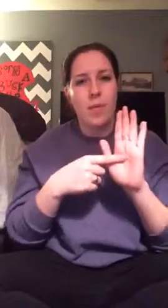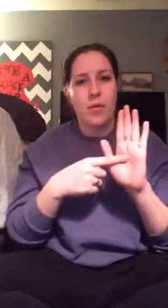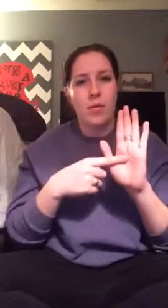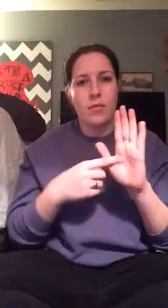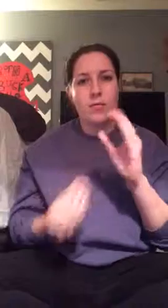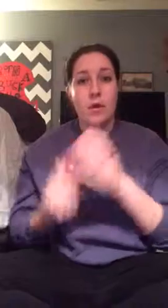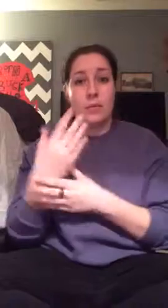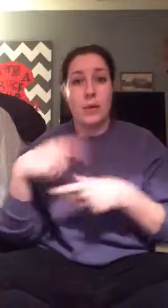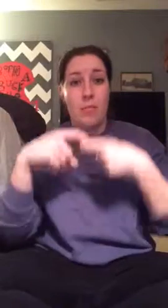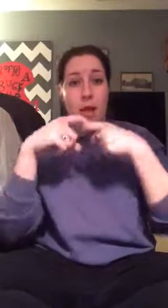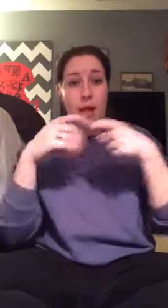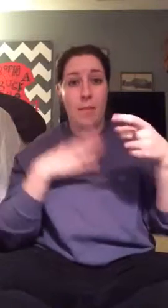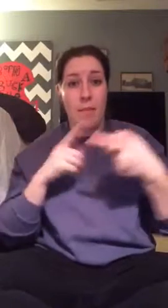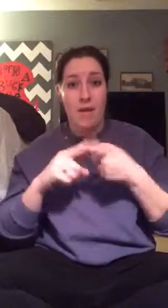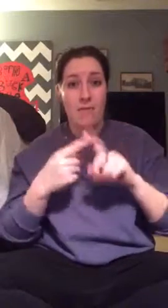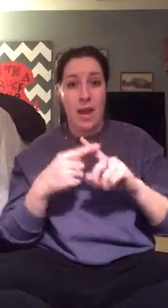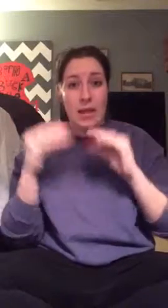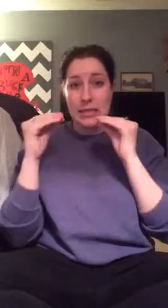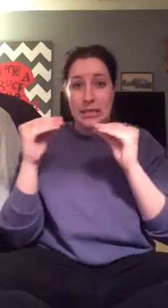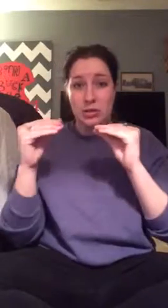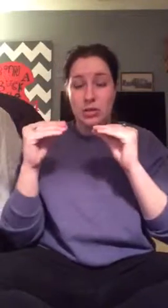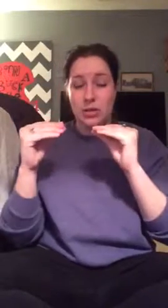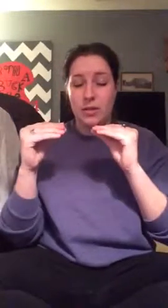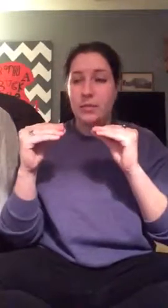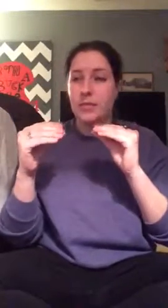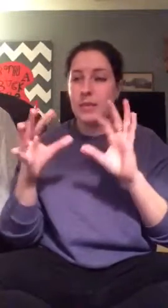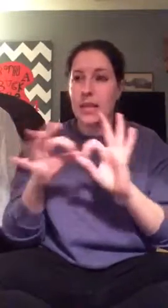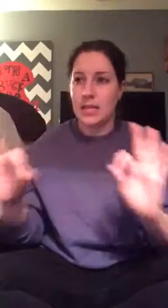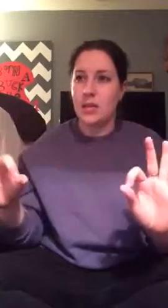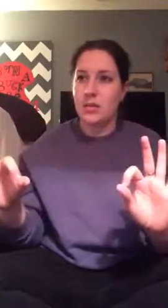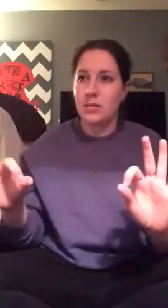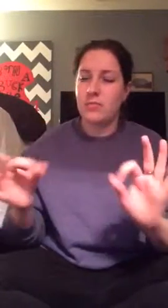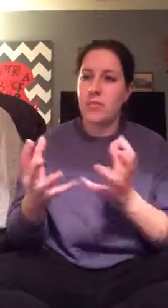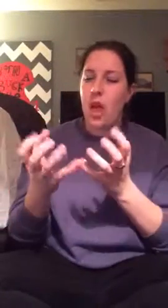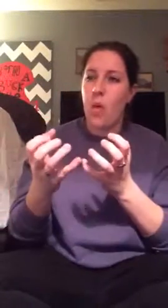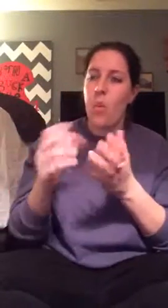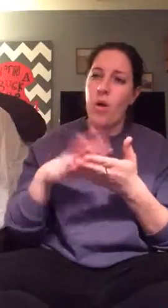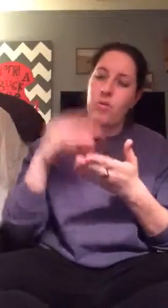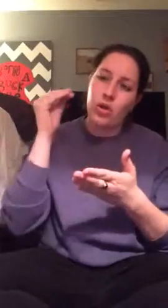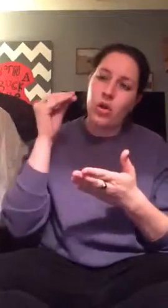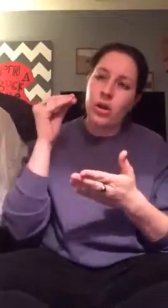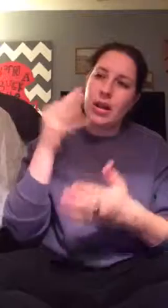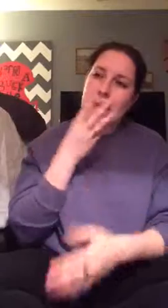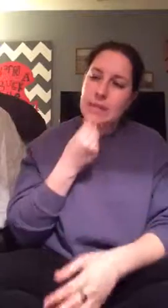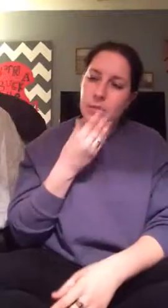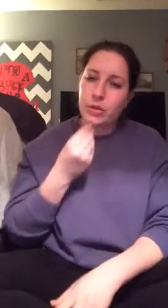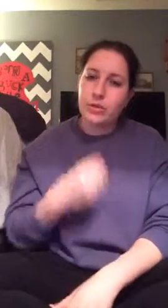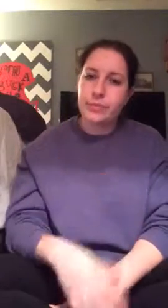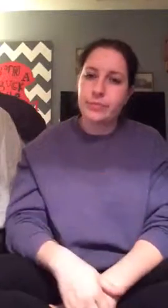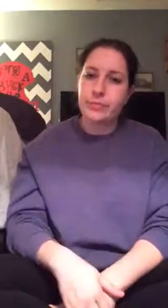Hebrew. One of my mentors speaks Hebrew, and I wanted to go and tell him something, and I was learning that, and there is this glottal sound, it's